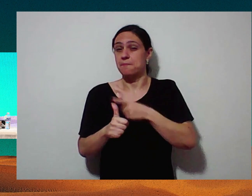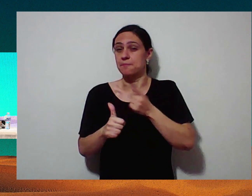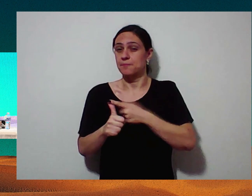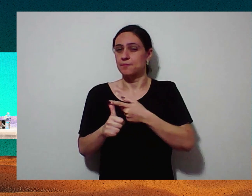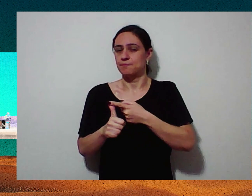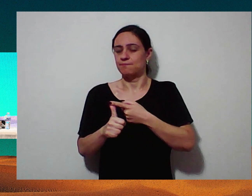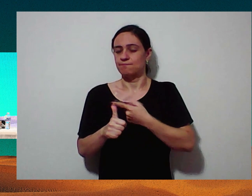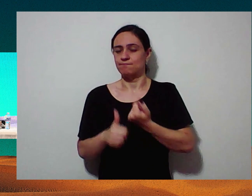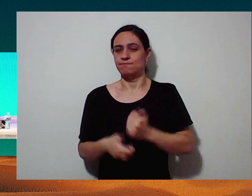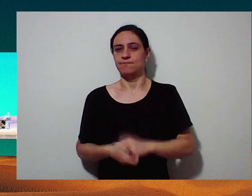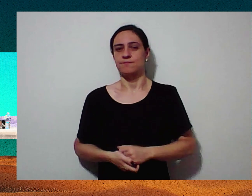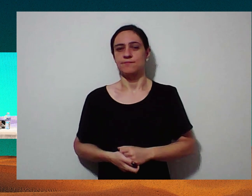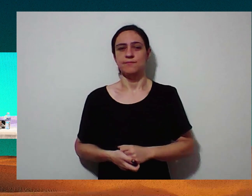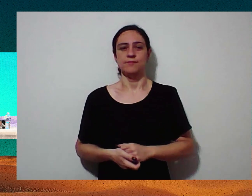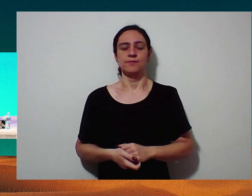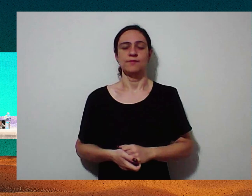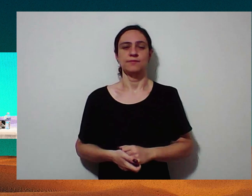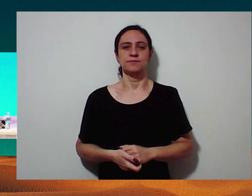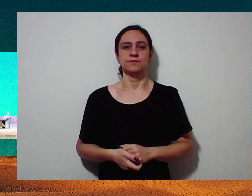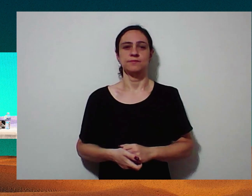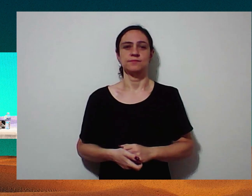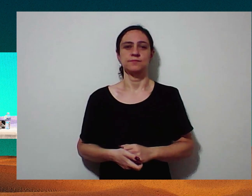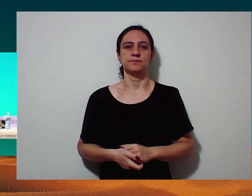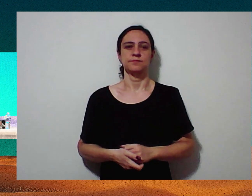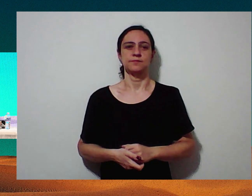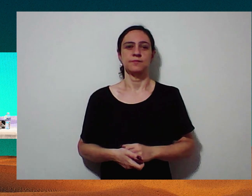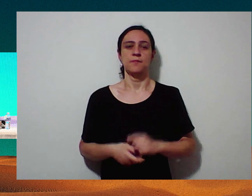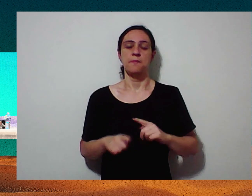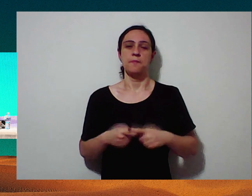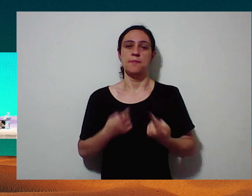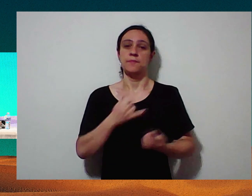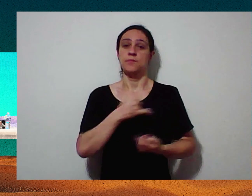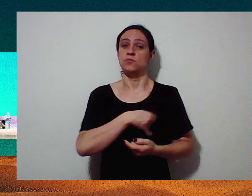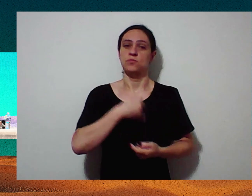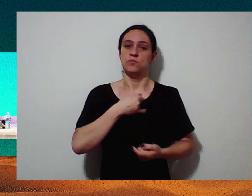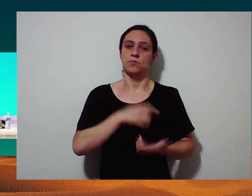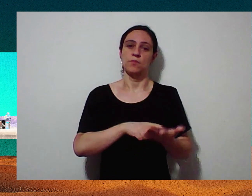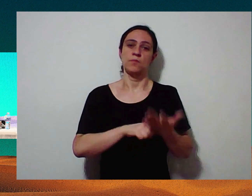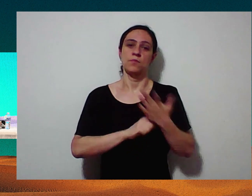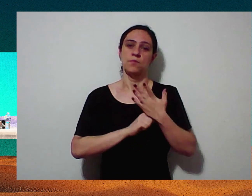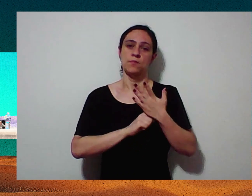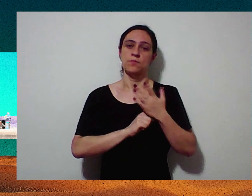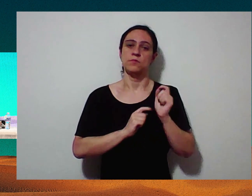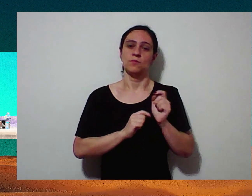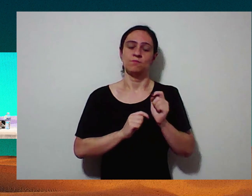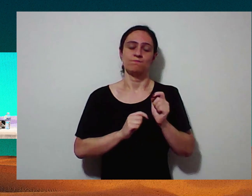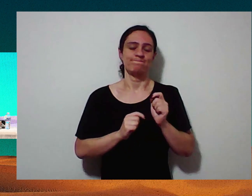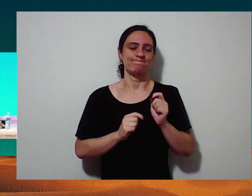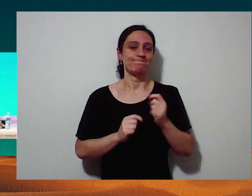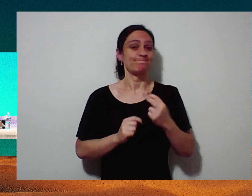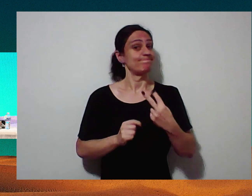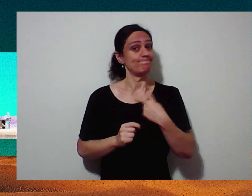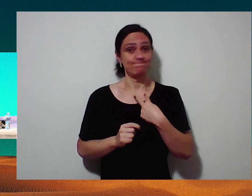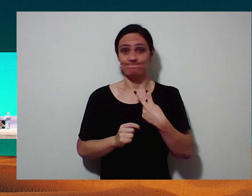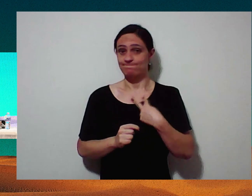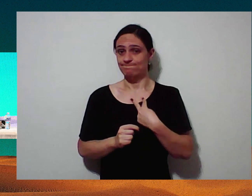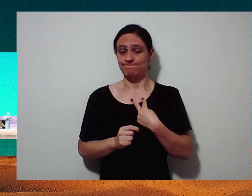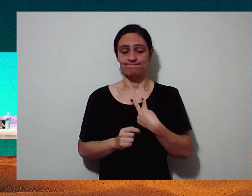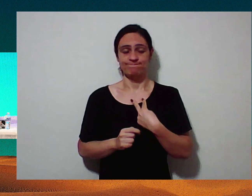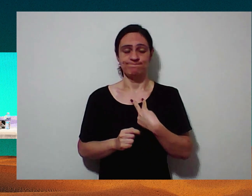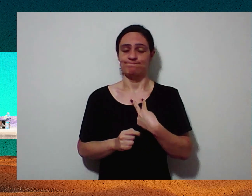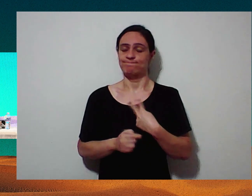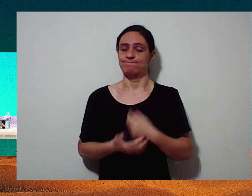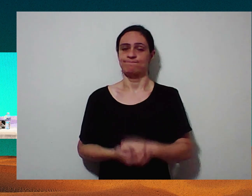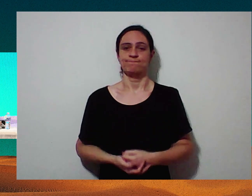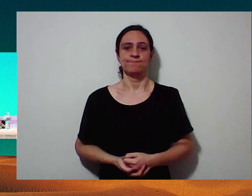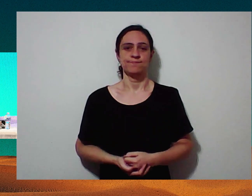of man, popularity. Mas João está querendo nos mostrar que esse caminho não vai dar em nada. But John wants to show us that this path will take